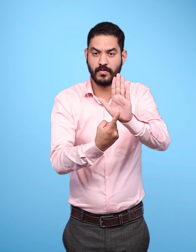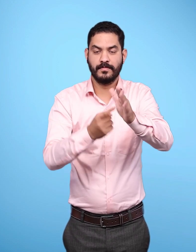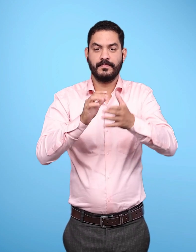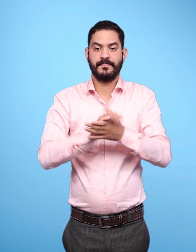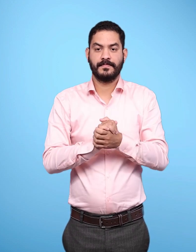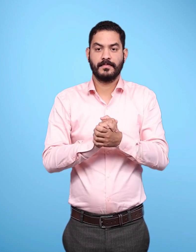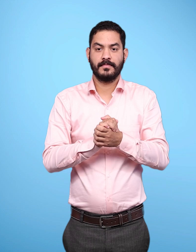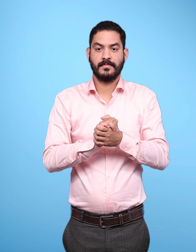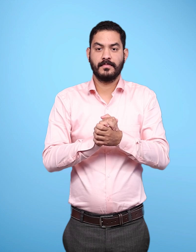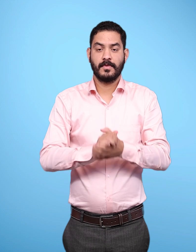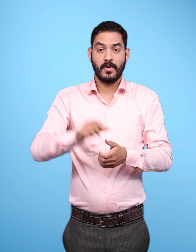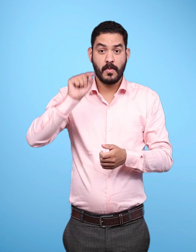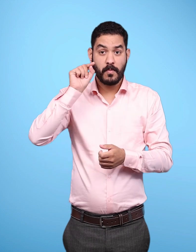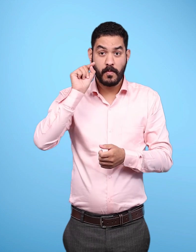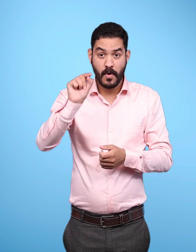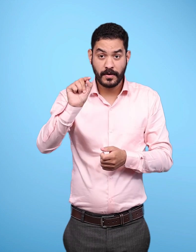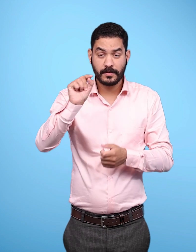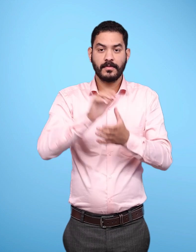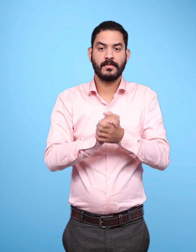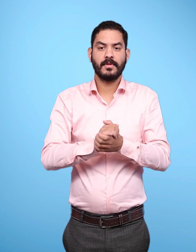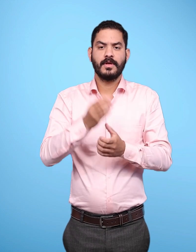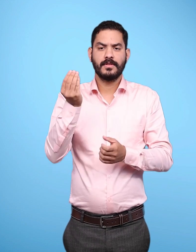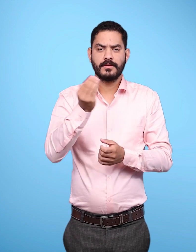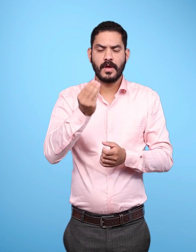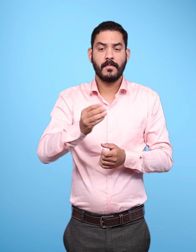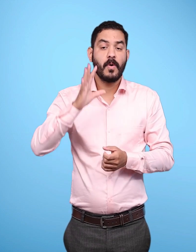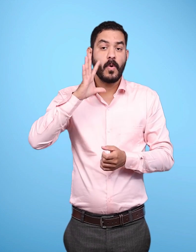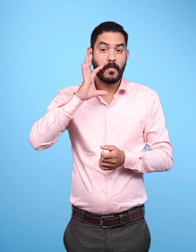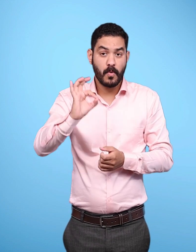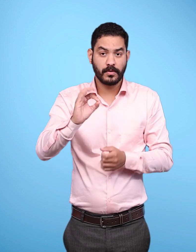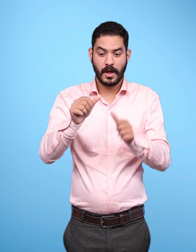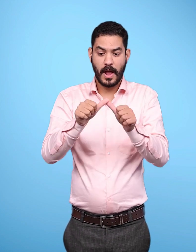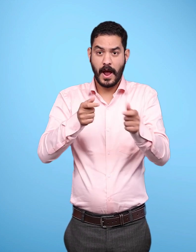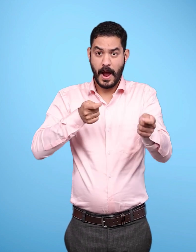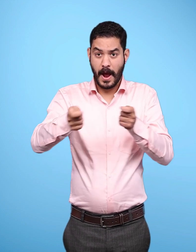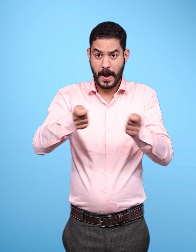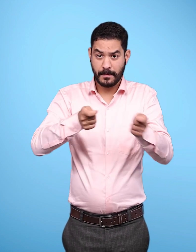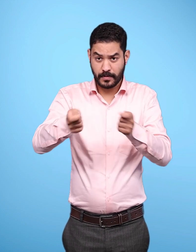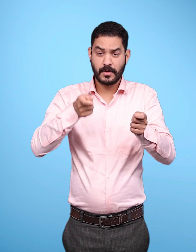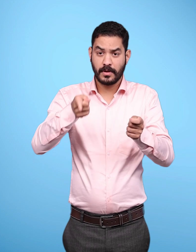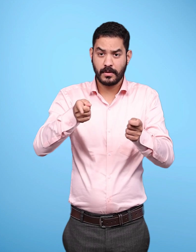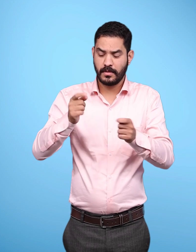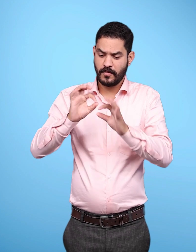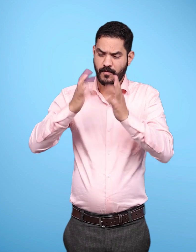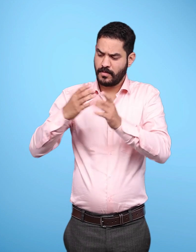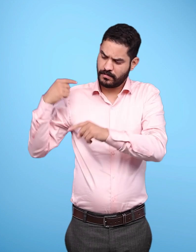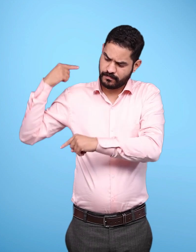instance, some important administrative posts were now hereditary. This means